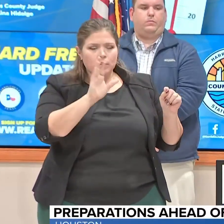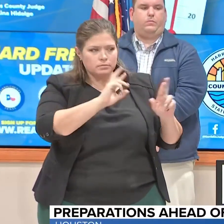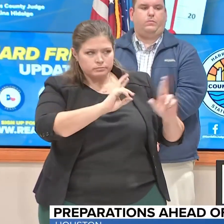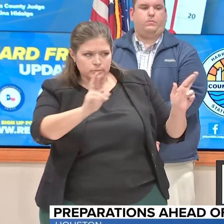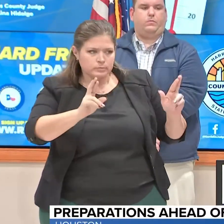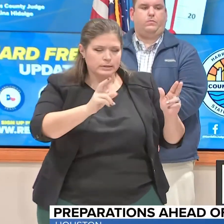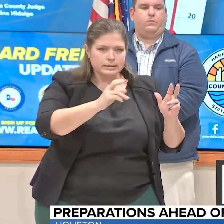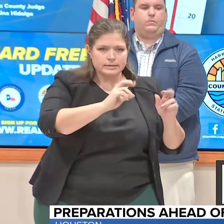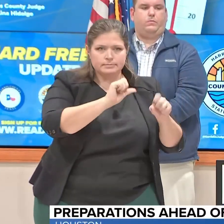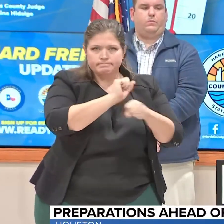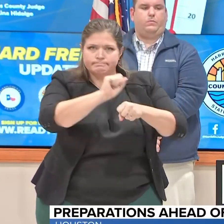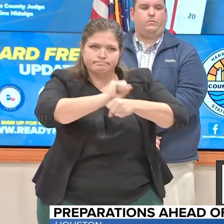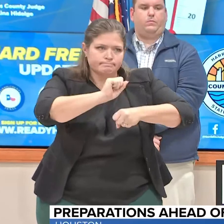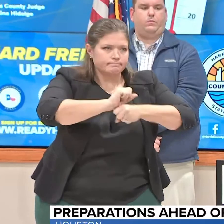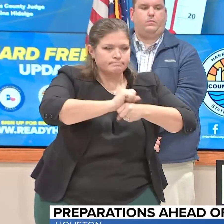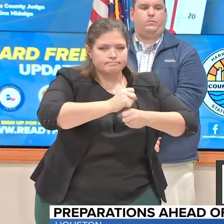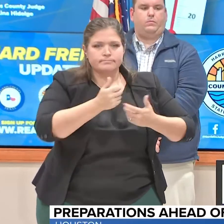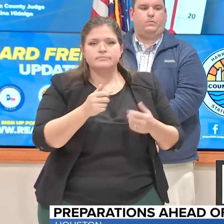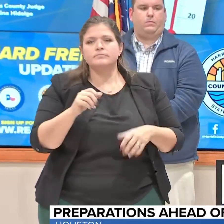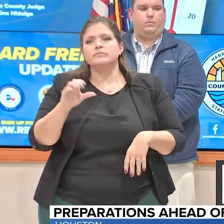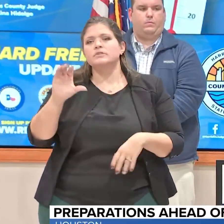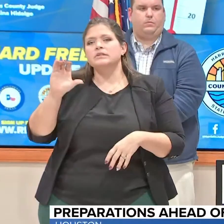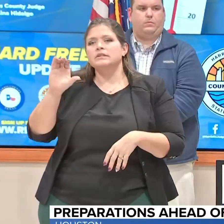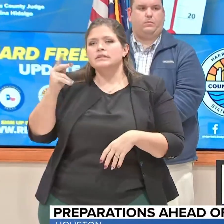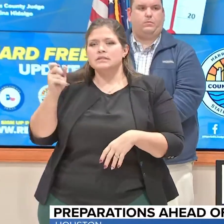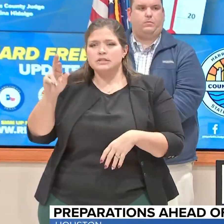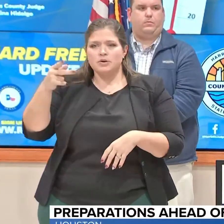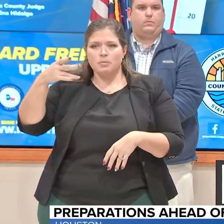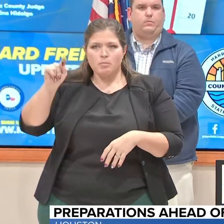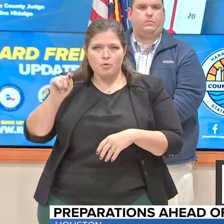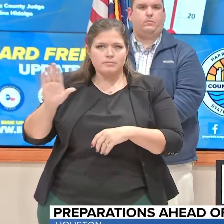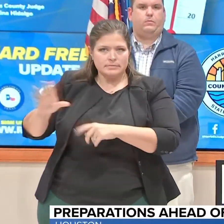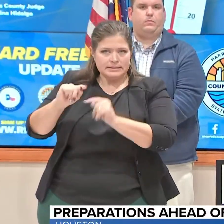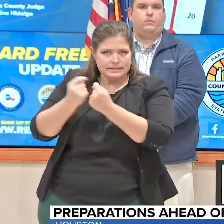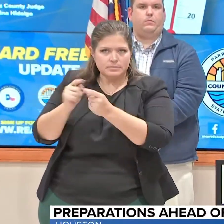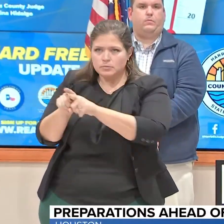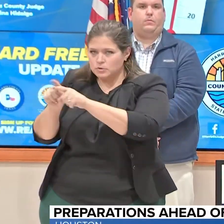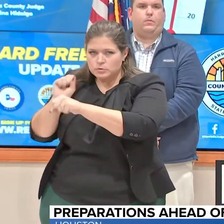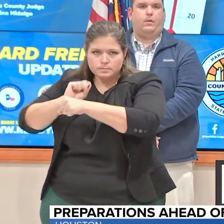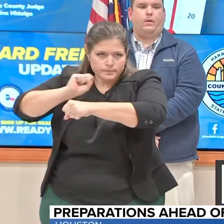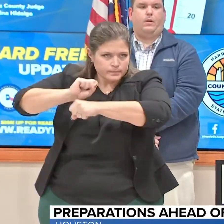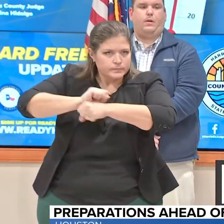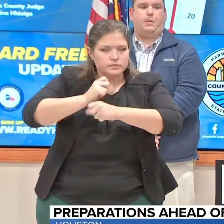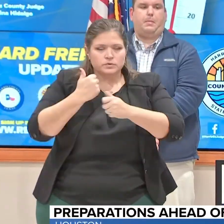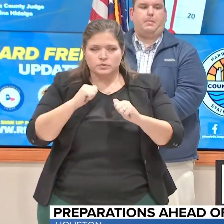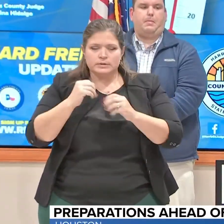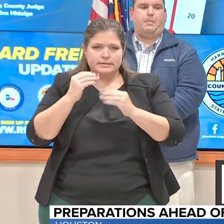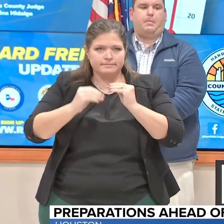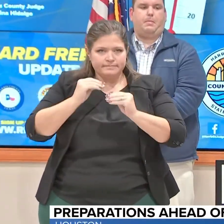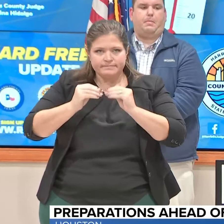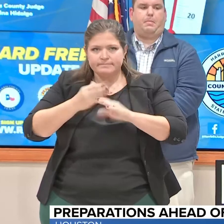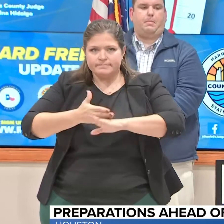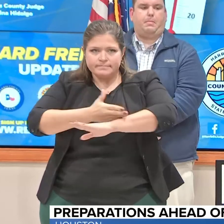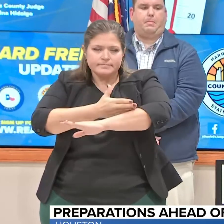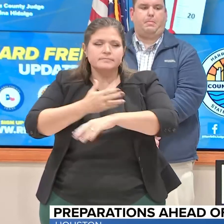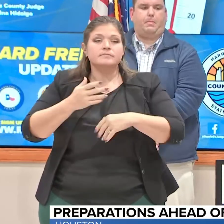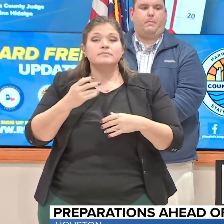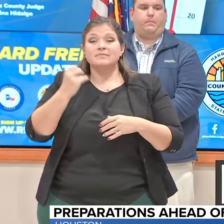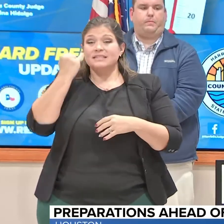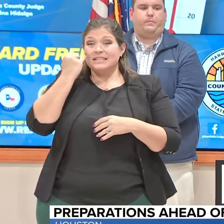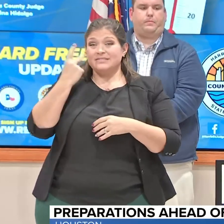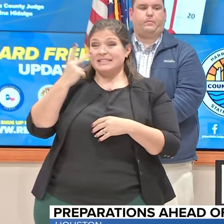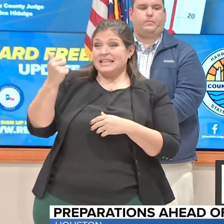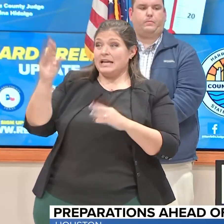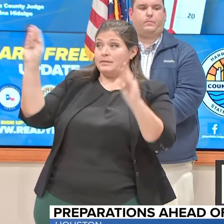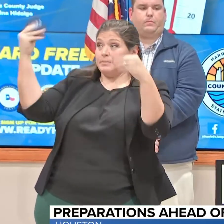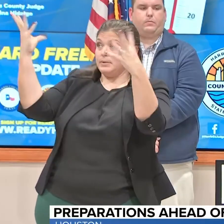there working. Centerpoint's team will be out there working as well. So please let us know about that. If you see flashing lights or